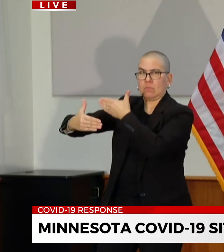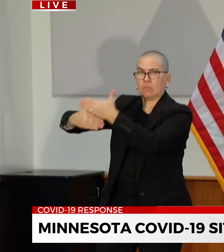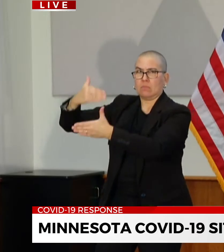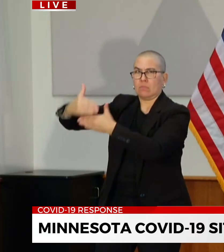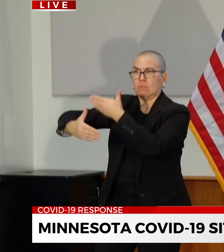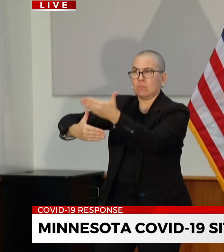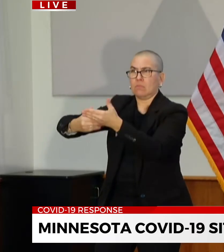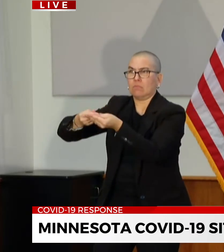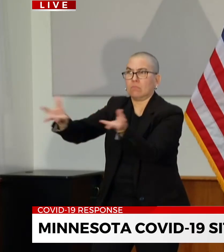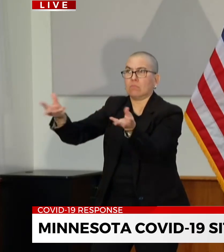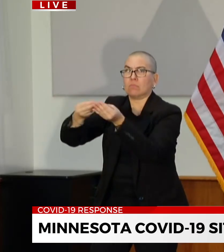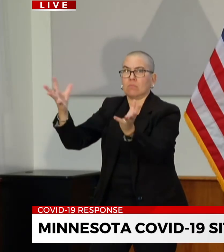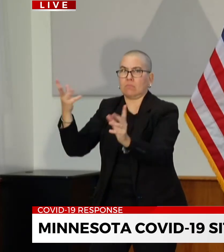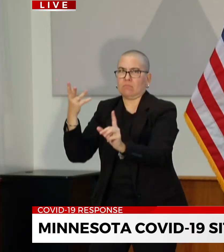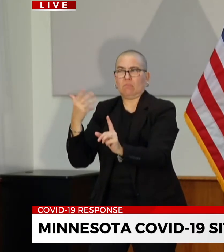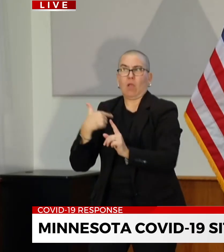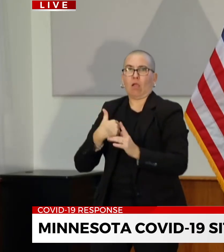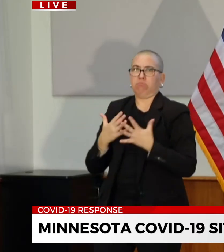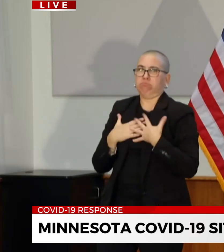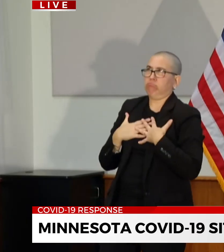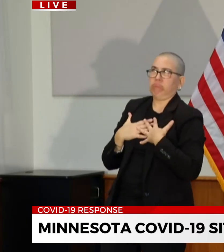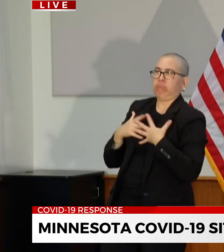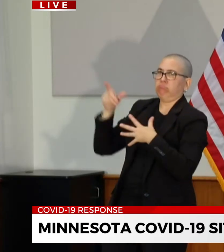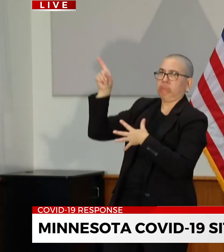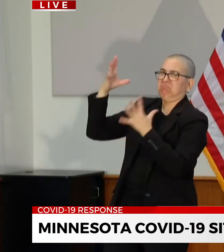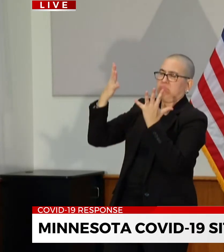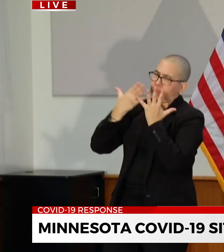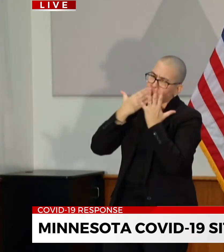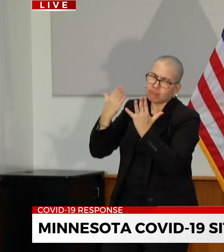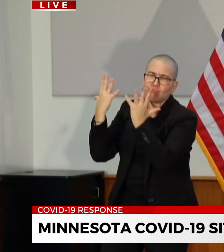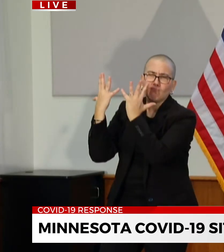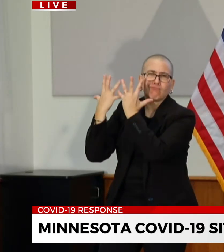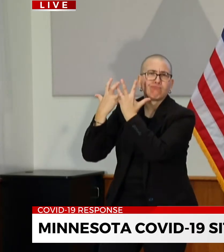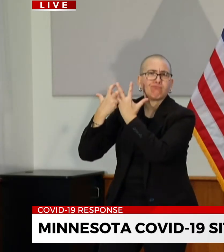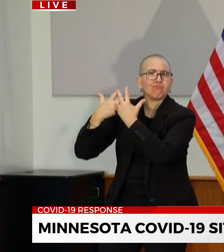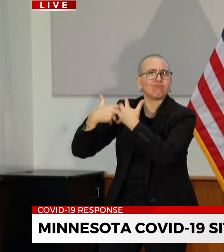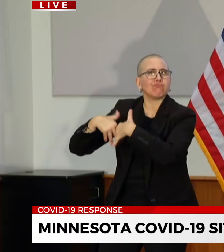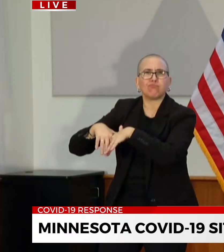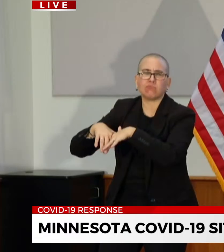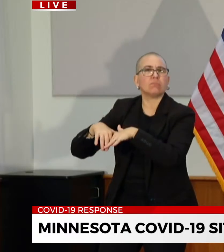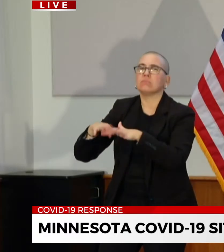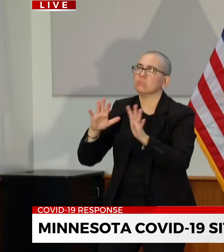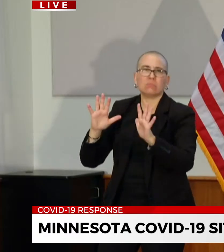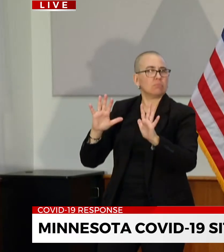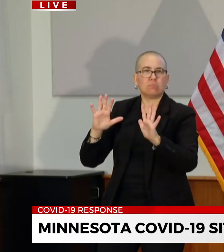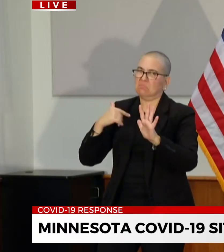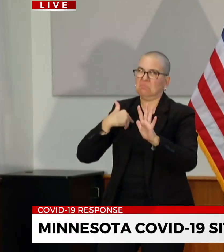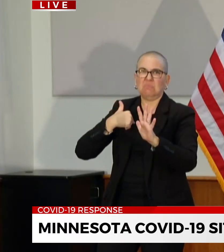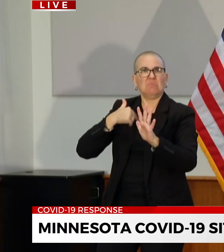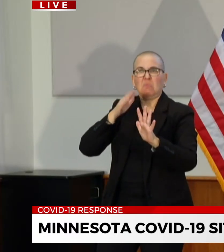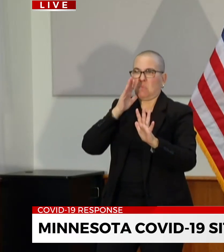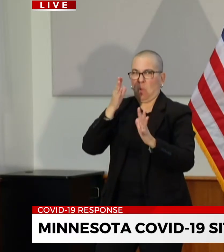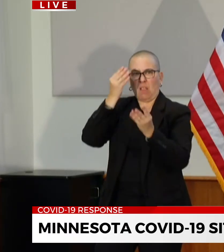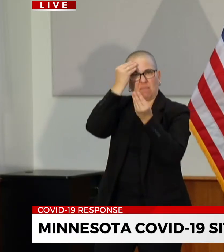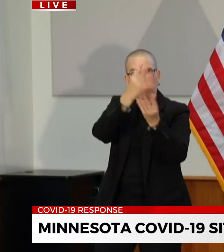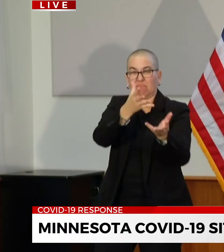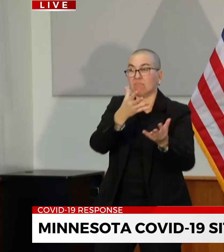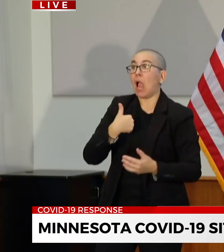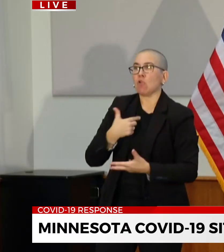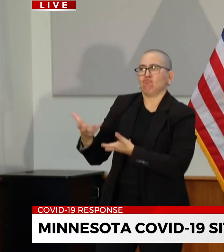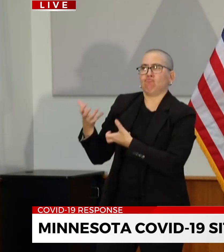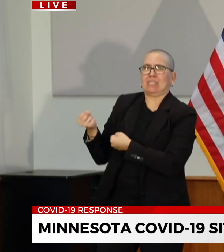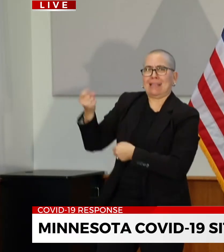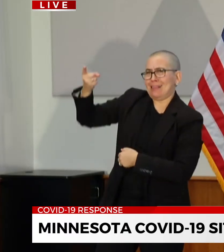been incredibly well done. I, for one, and I'll have to get out there and talk to folks about this, I trust the system. What they were talking about